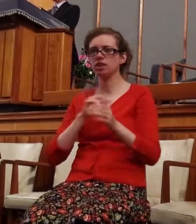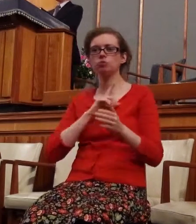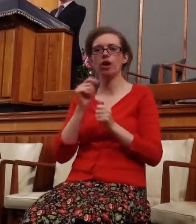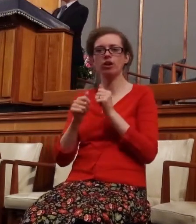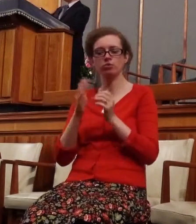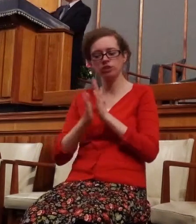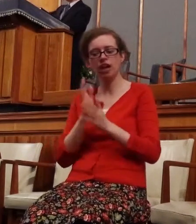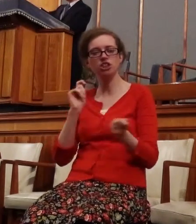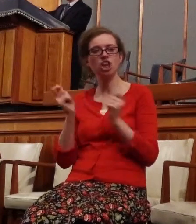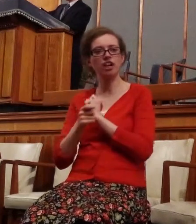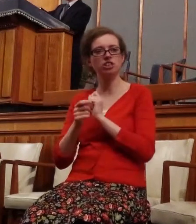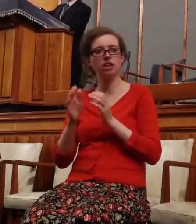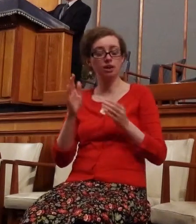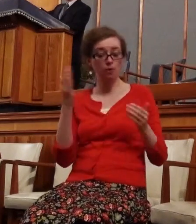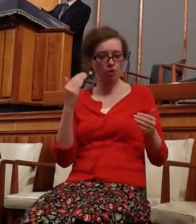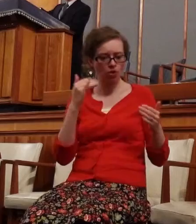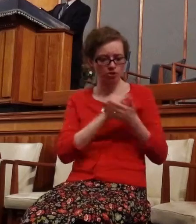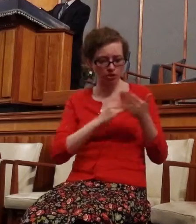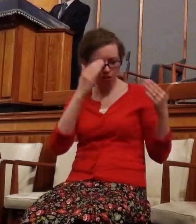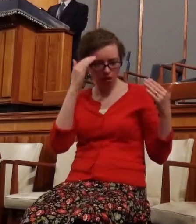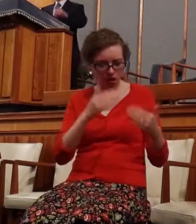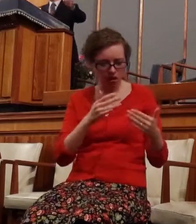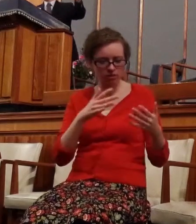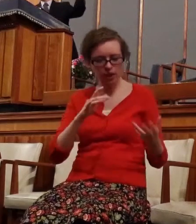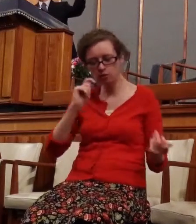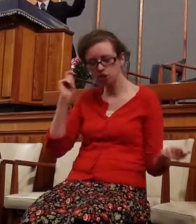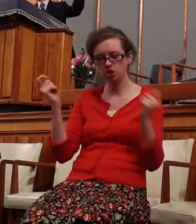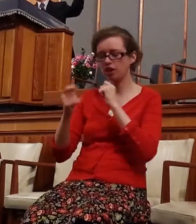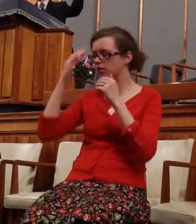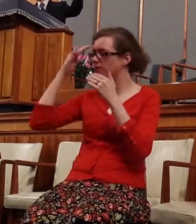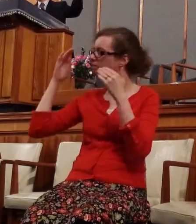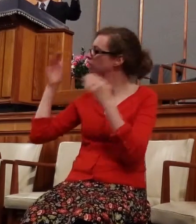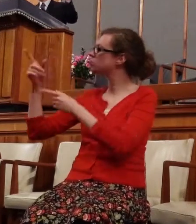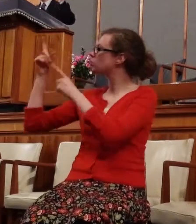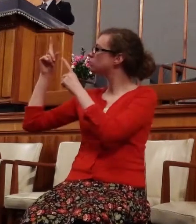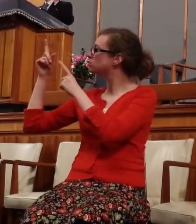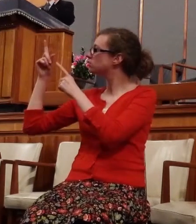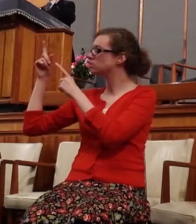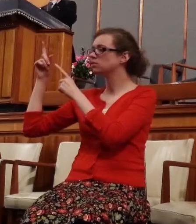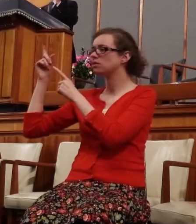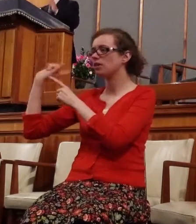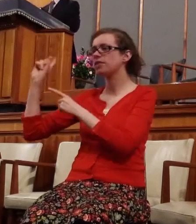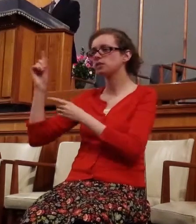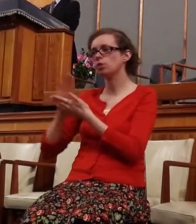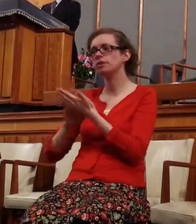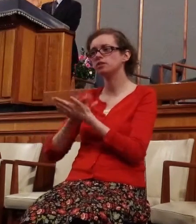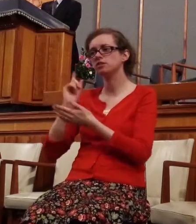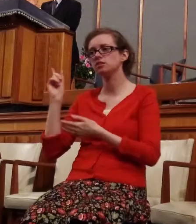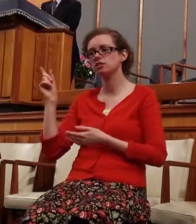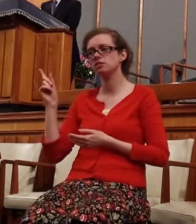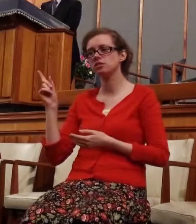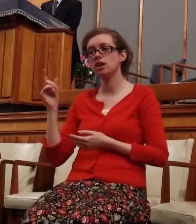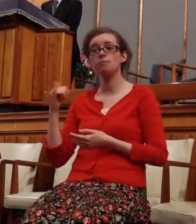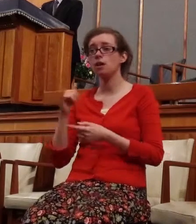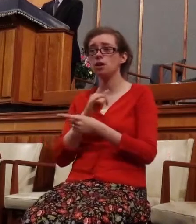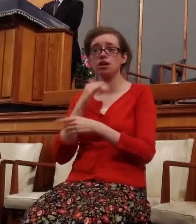Oh, I turned away from my sin, and I turned to God. That's what repentance. If that has